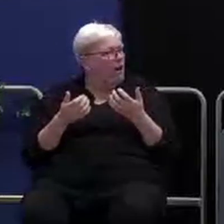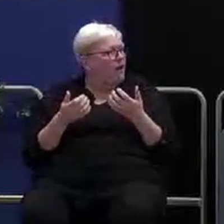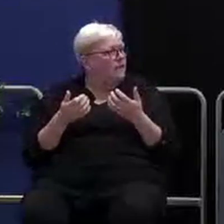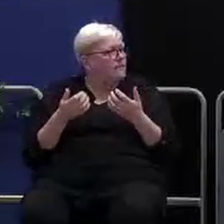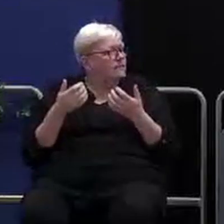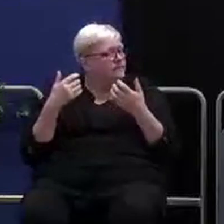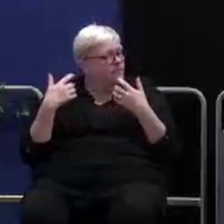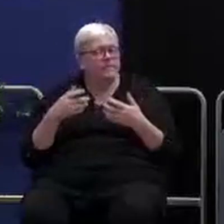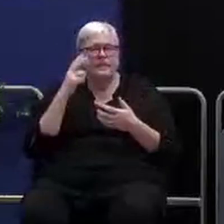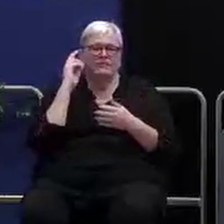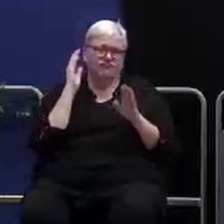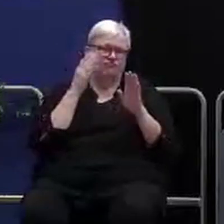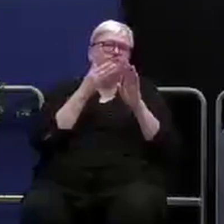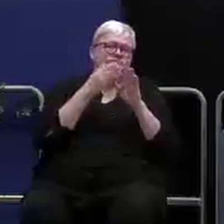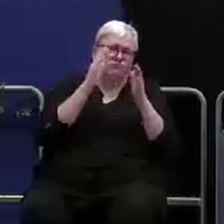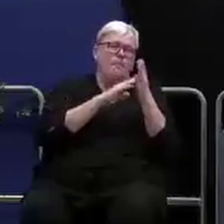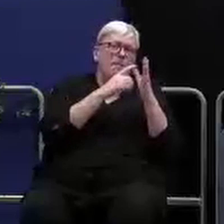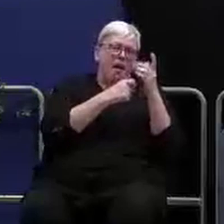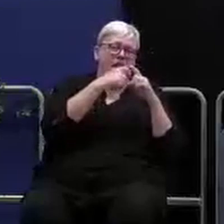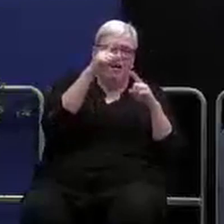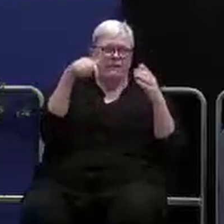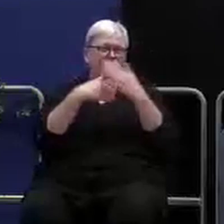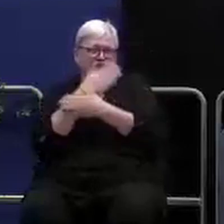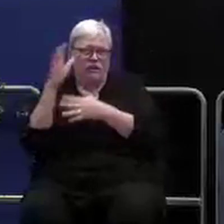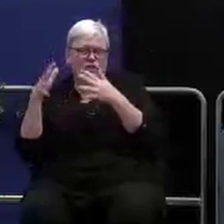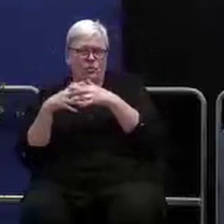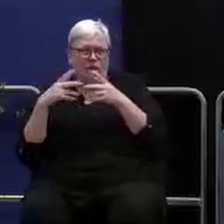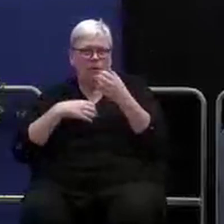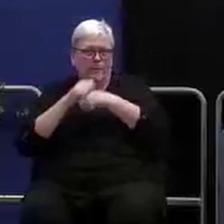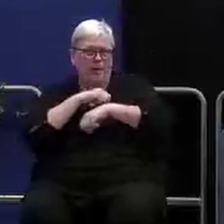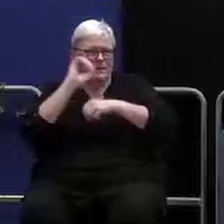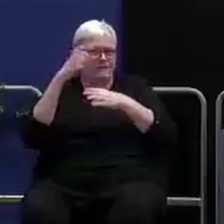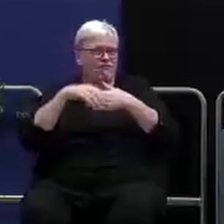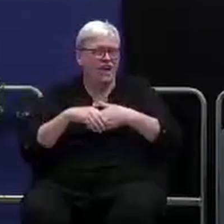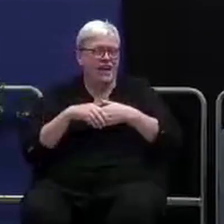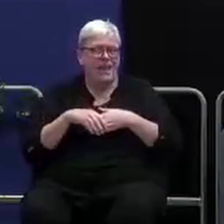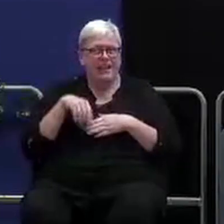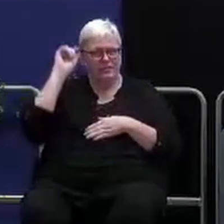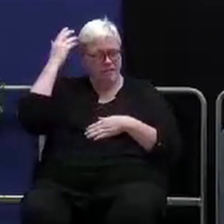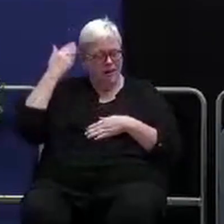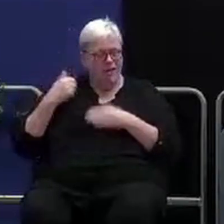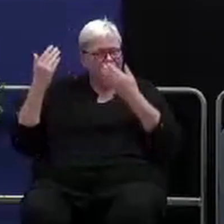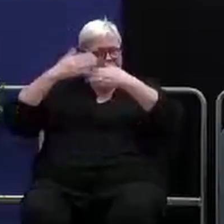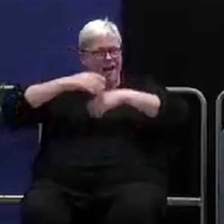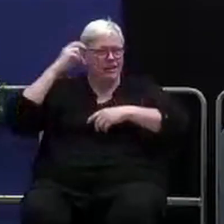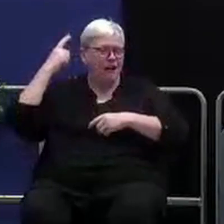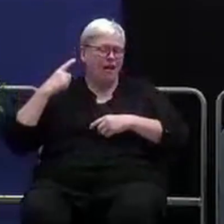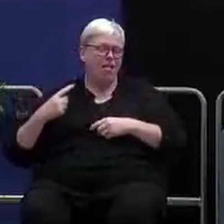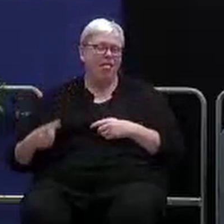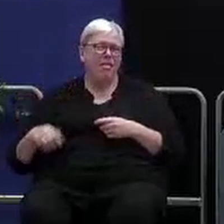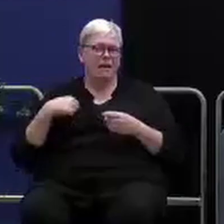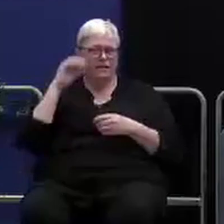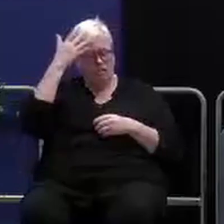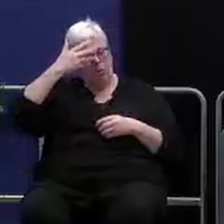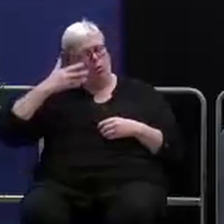I'd already spotted Mark around the campus in Freshers' Week, and I wanted to be his friend. He had long, dark, curly hair that hung over his